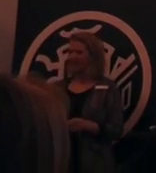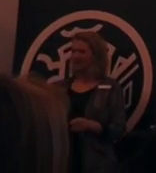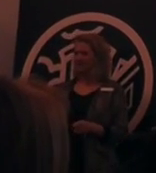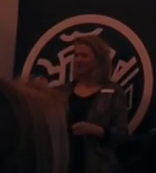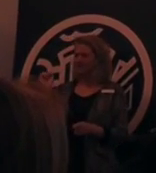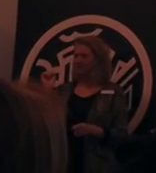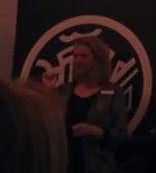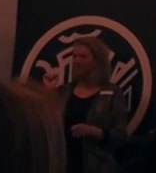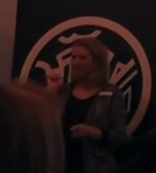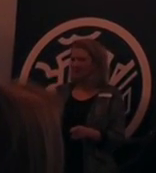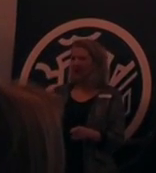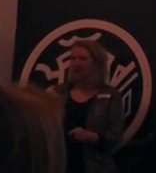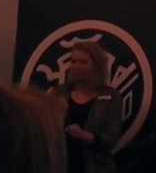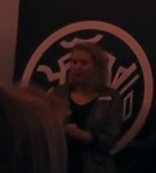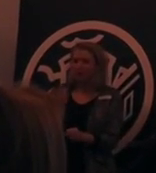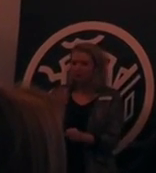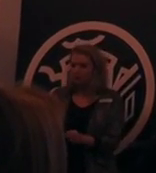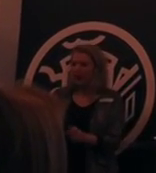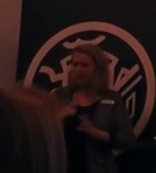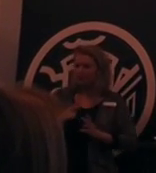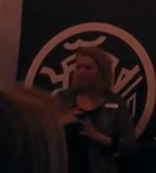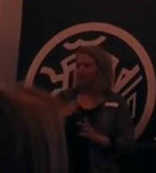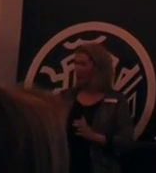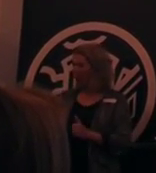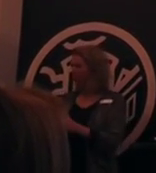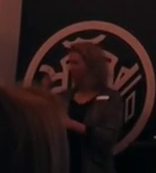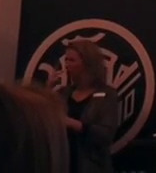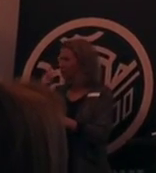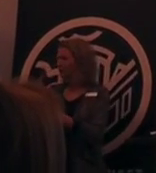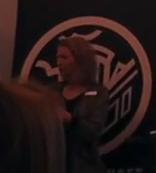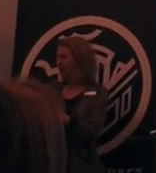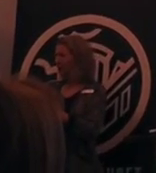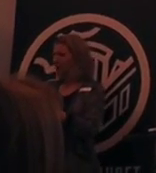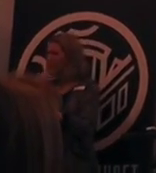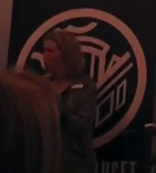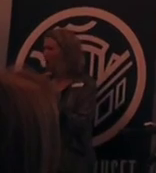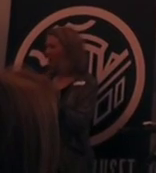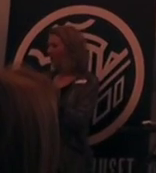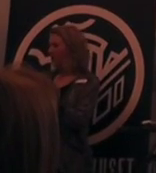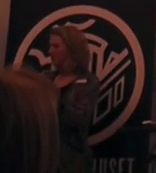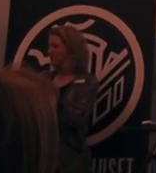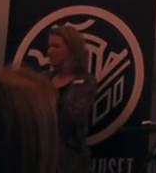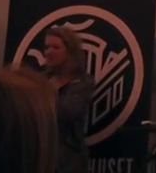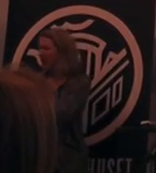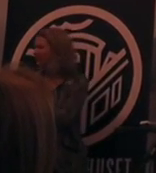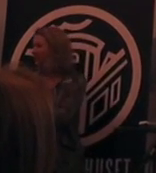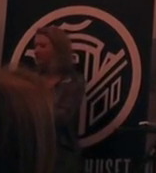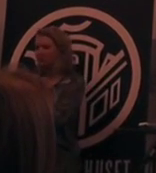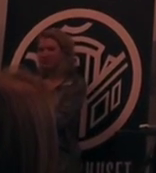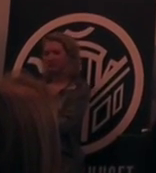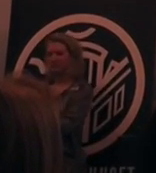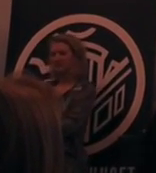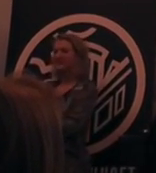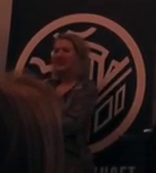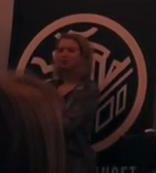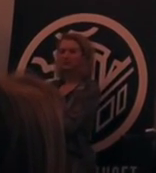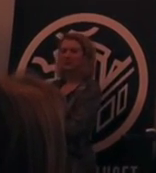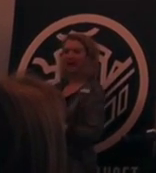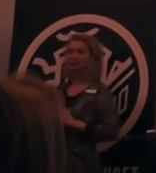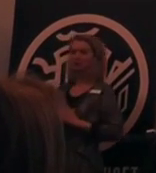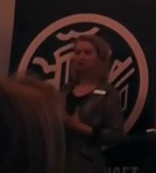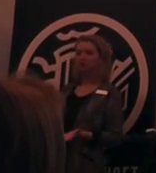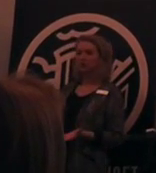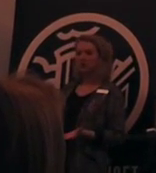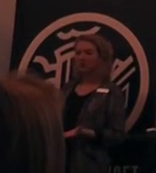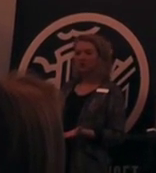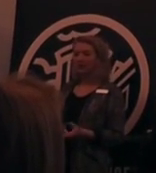work? Women, Jews, gays, immigrants. The Roma community, by the